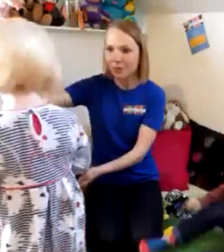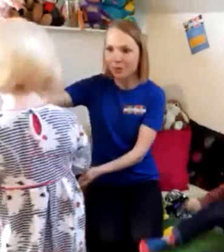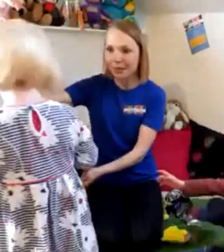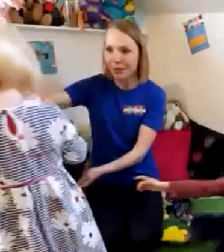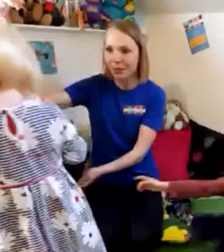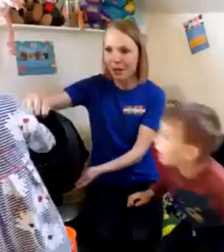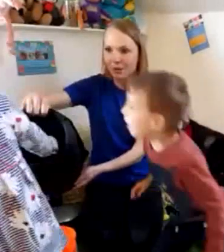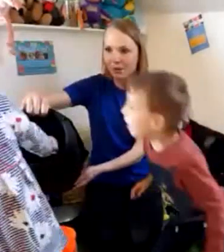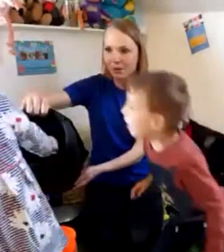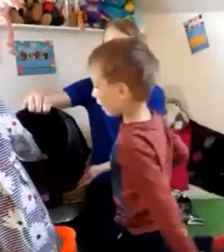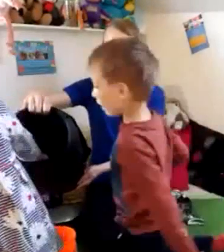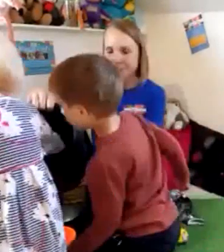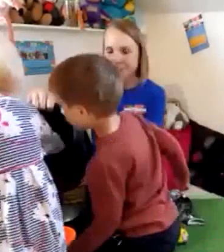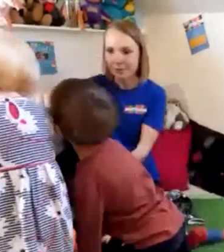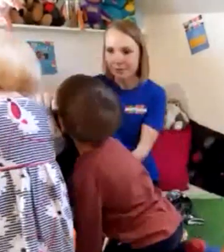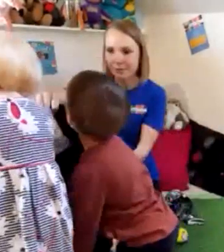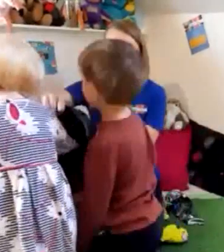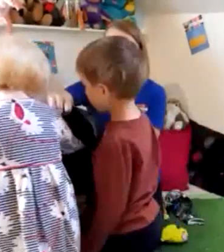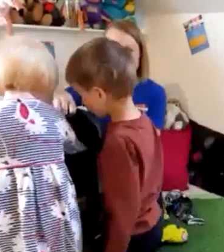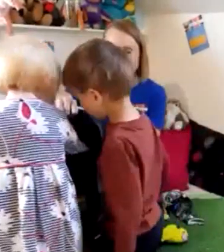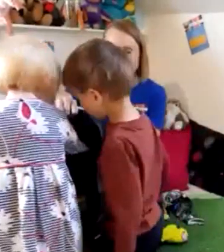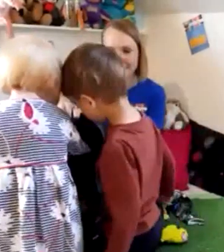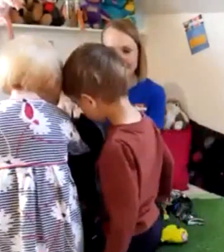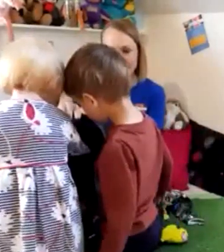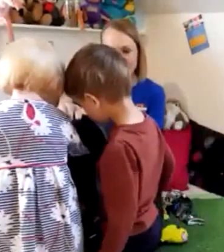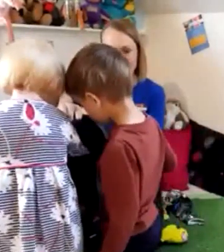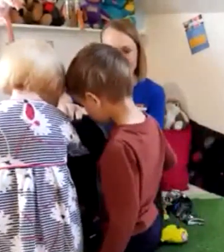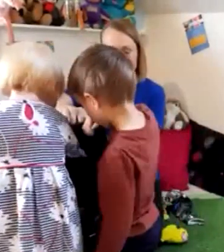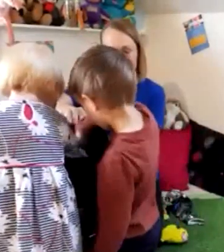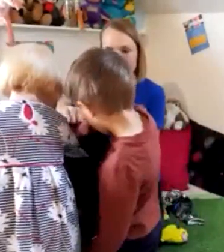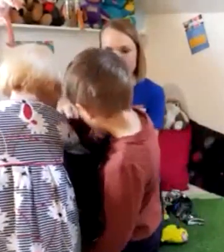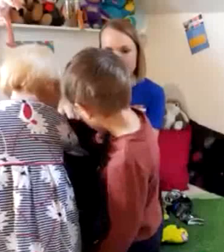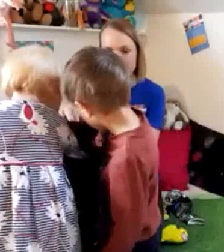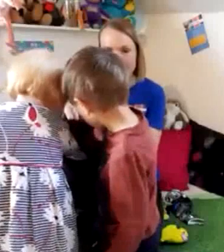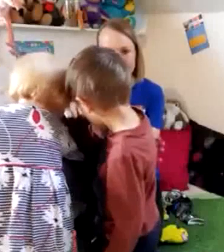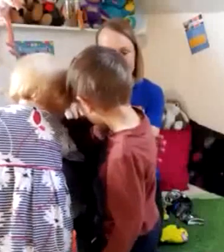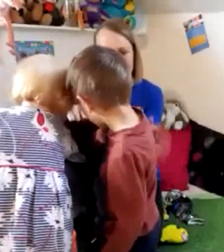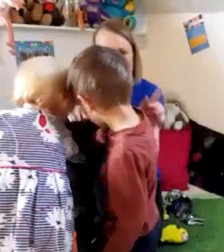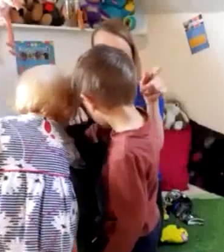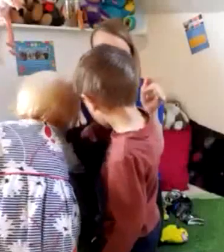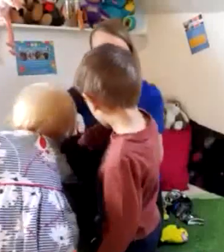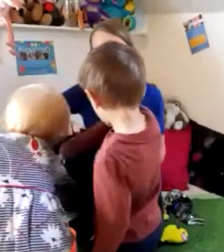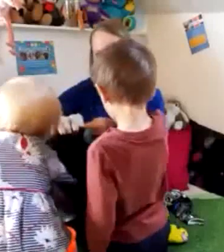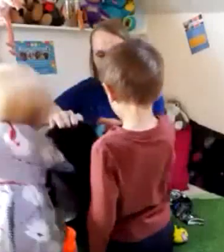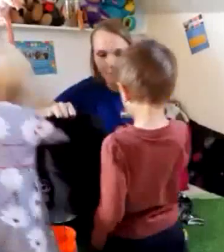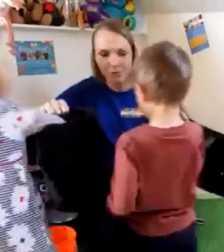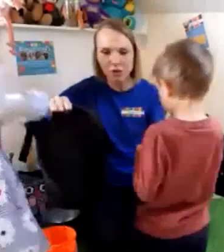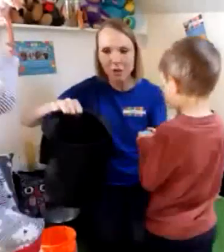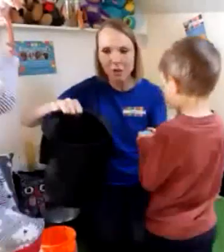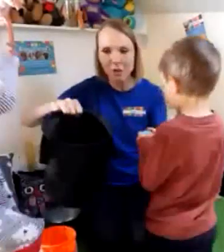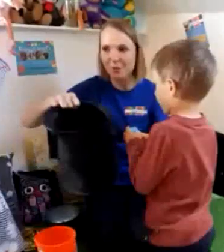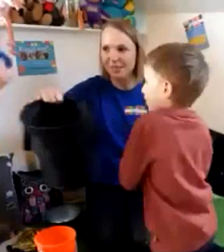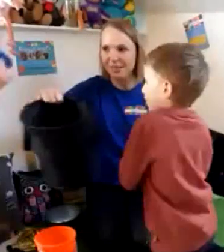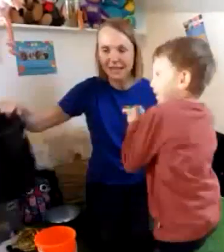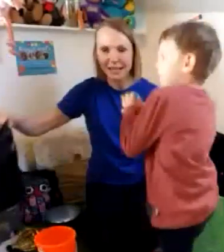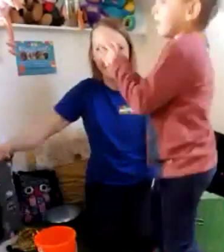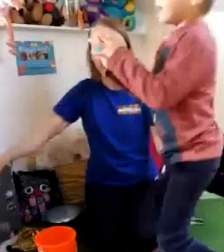one of those? And Havis can take one too. Pick one out. And Havis, can you show yours to the camera to show everybody? Show